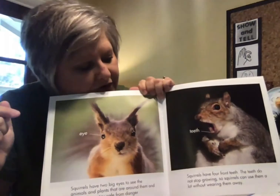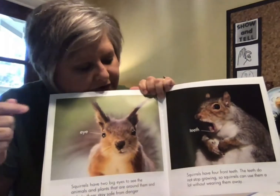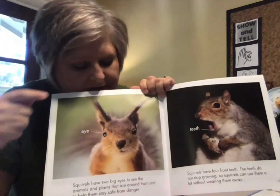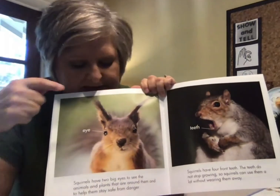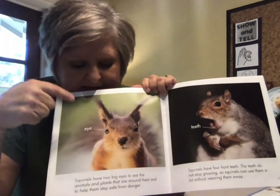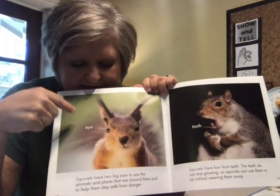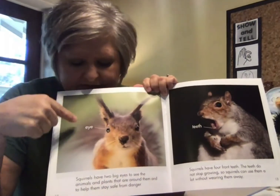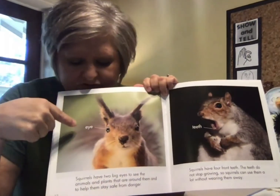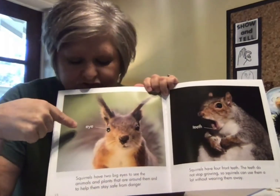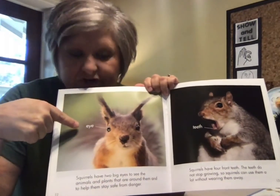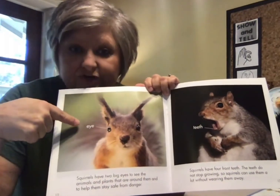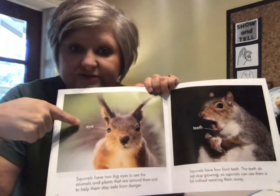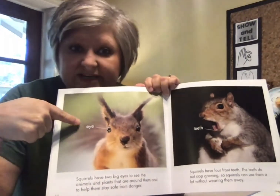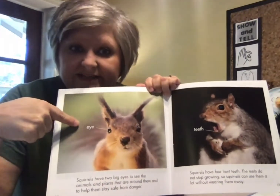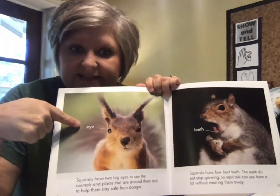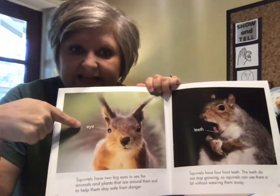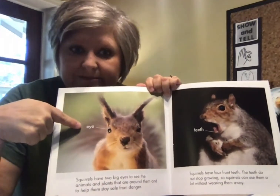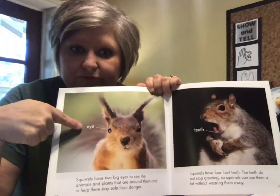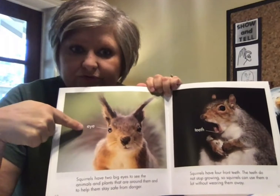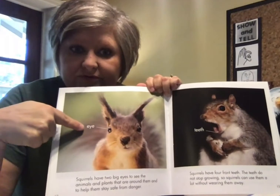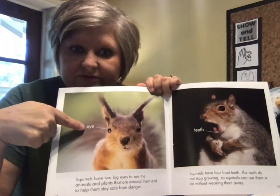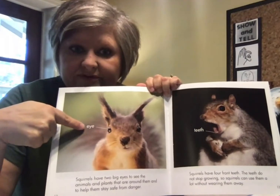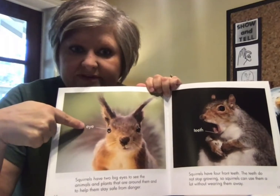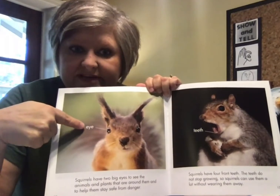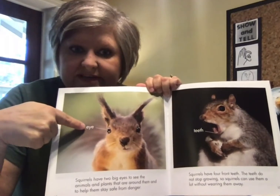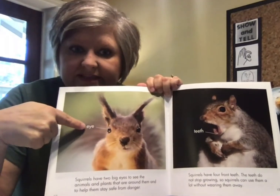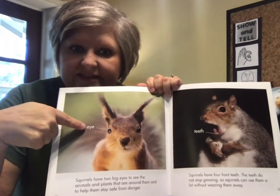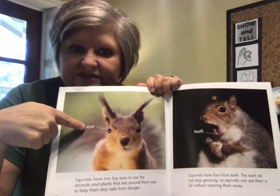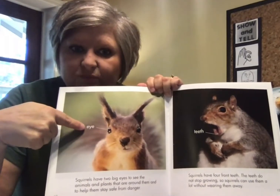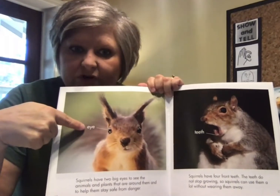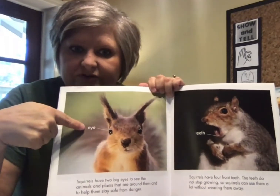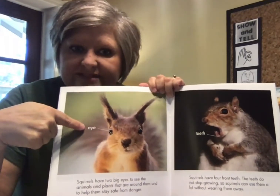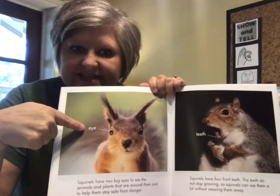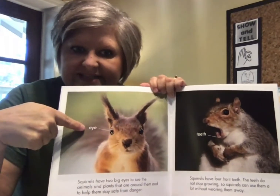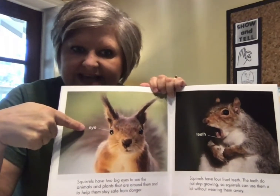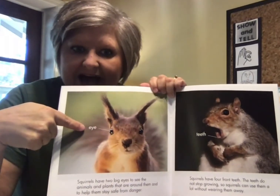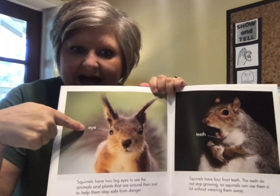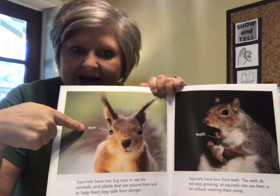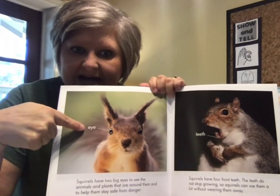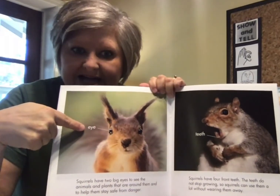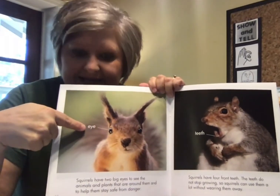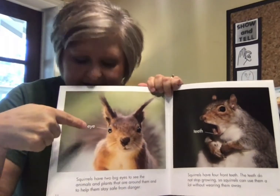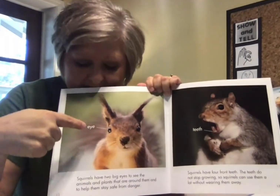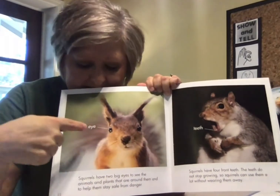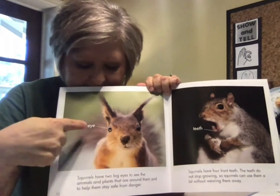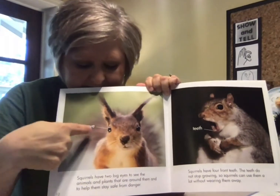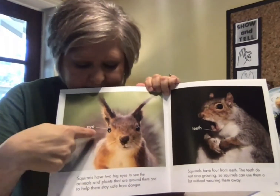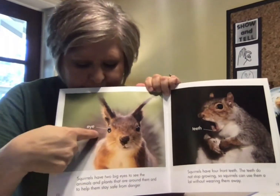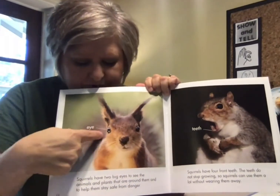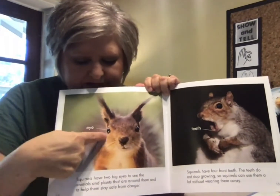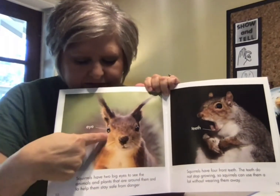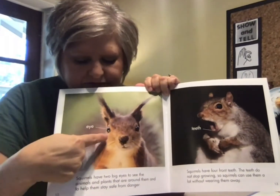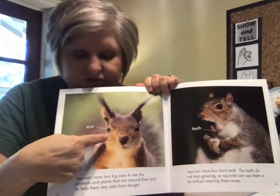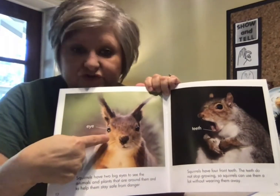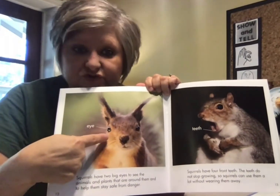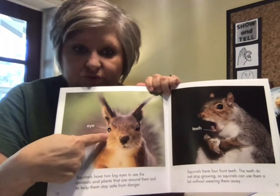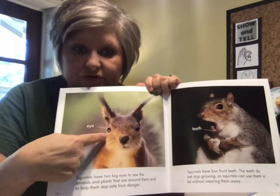squirrel, it shows a label? This word says I, and it's pointing to the